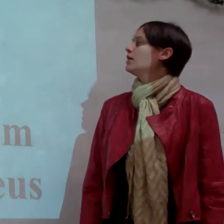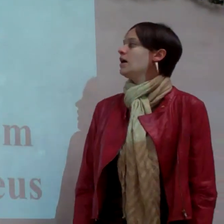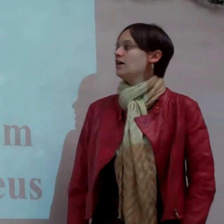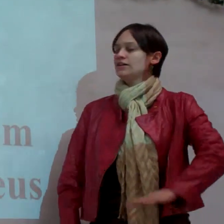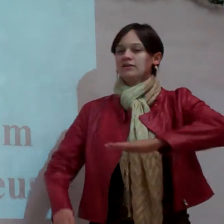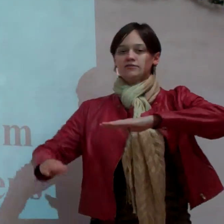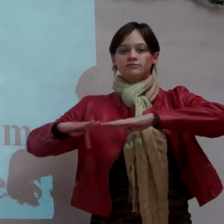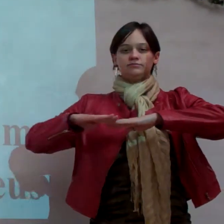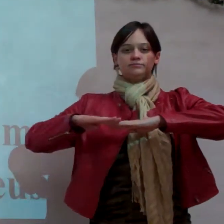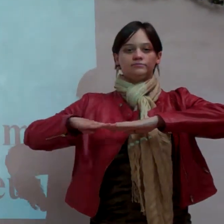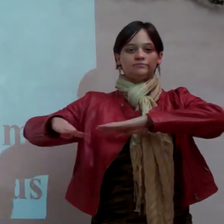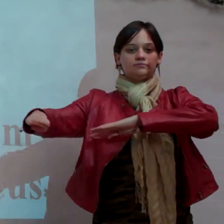Ager.